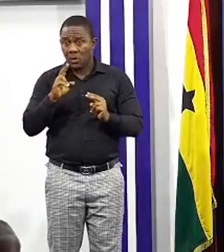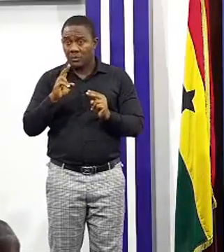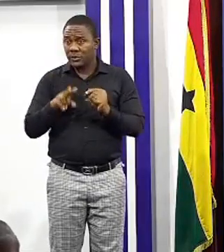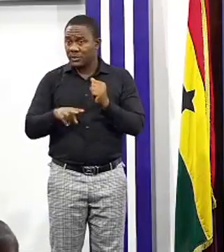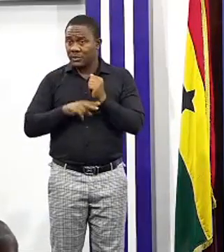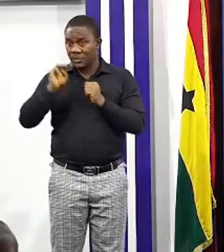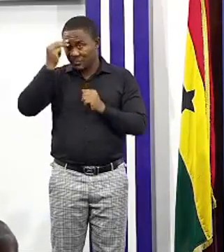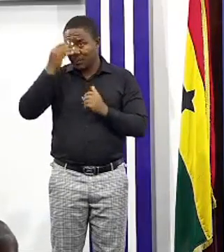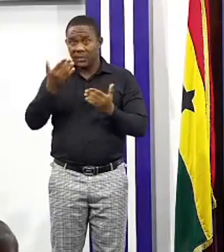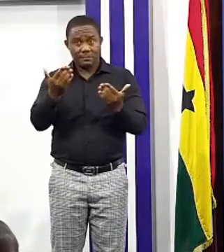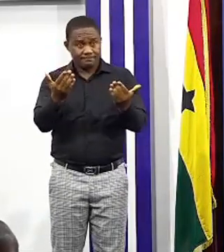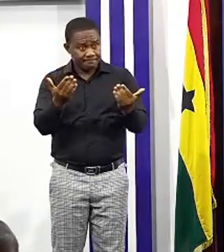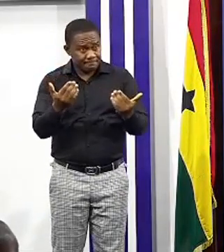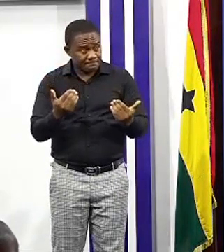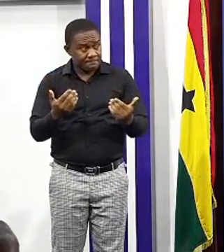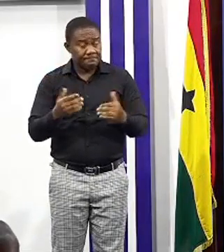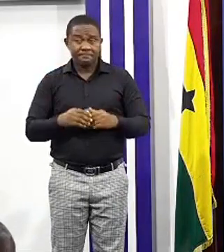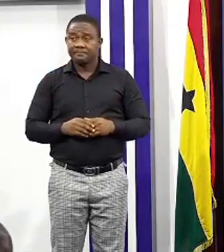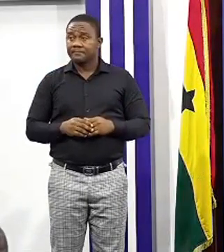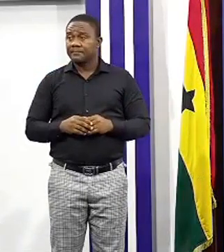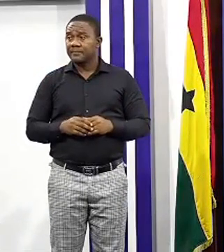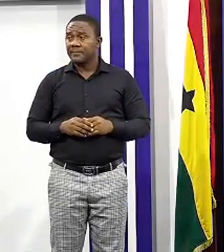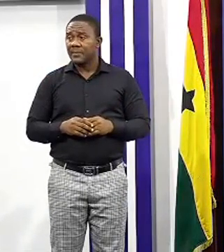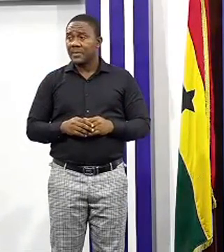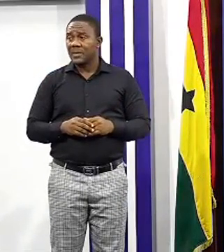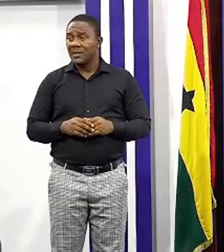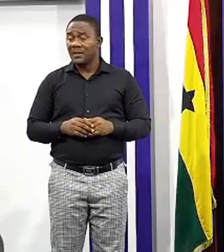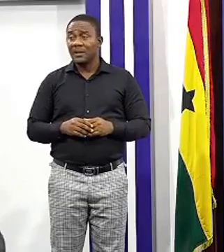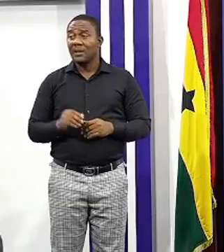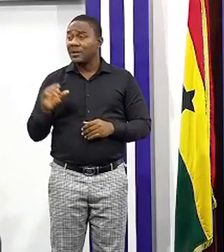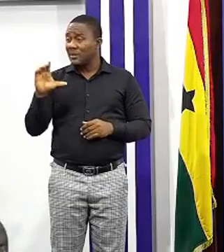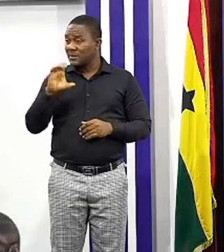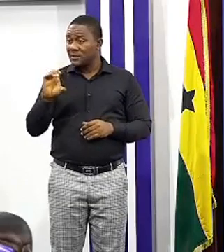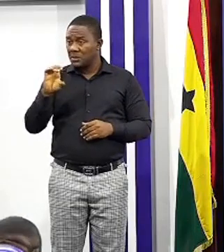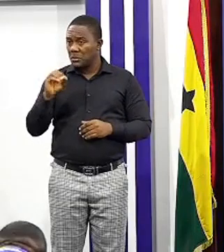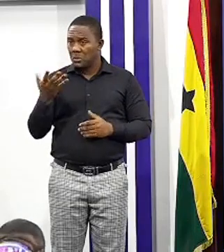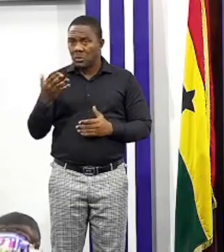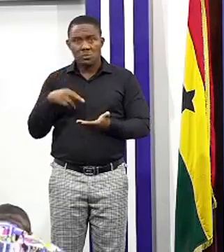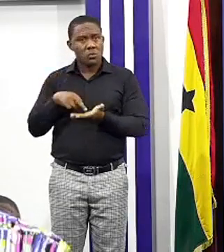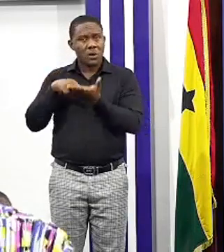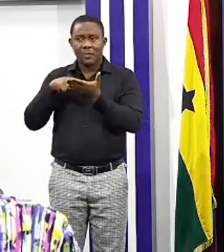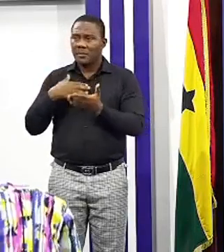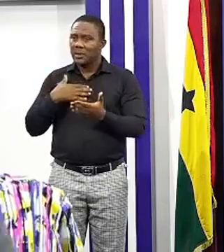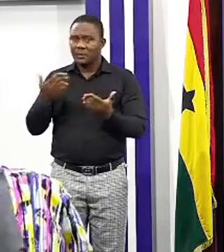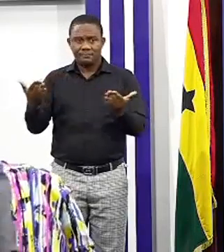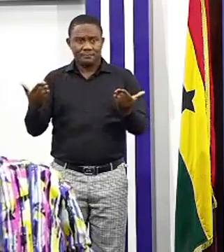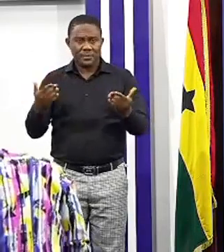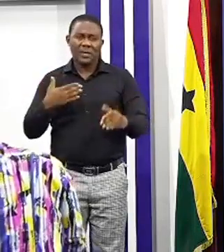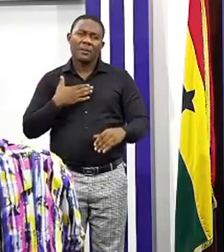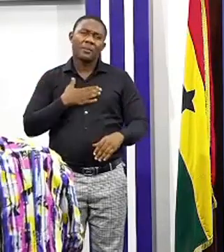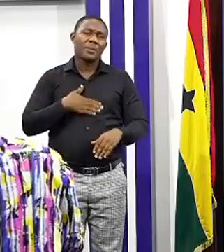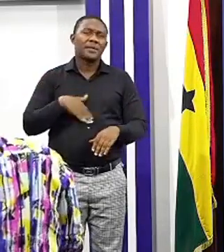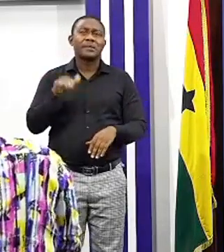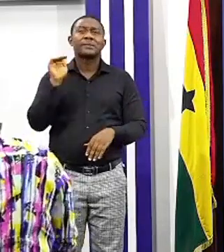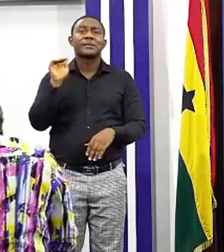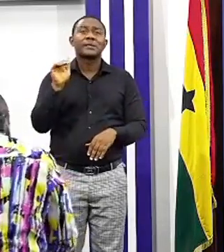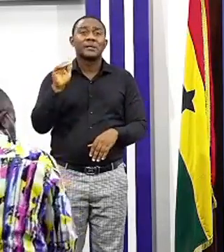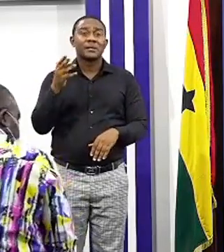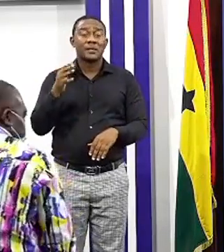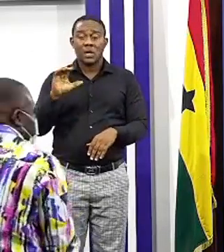let me invite the representatives of the chief executives to join us and to make that presentation. May I quickly mention that